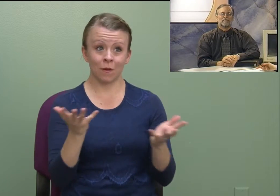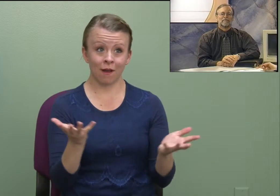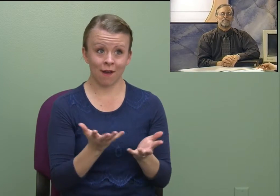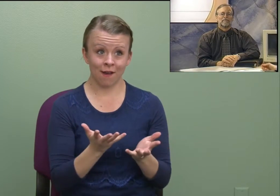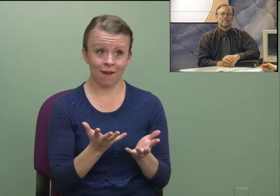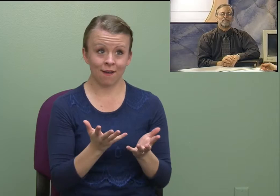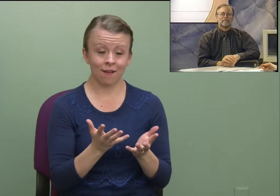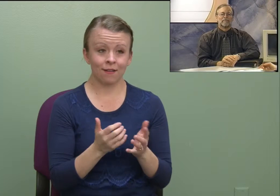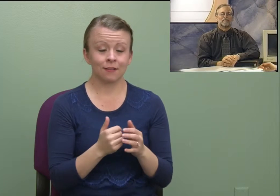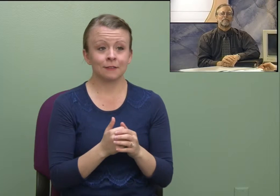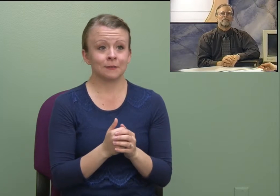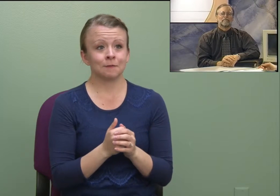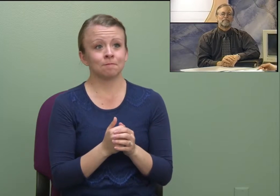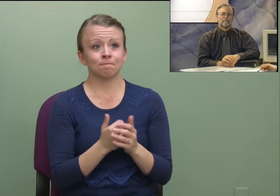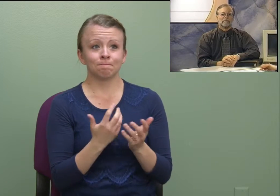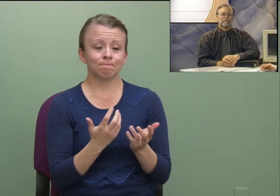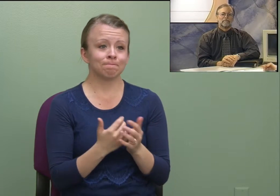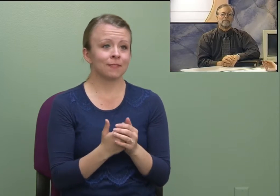today is,